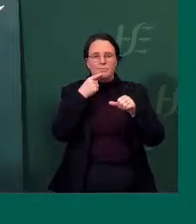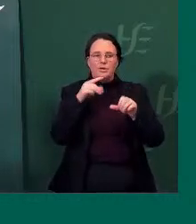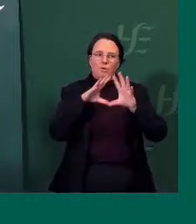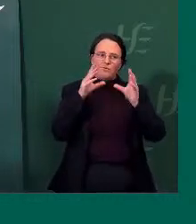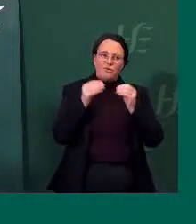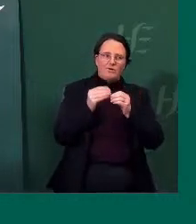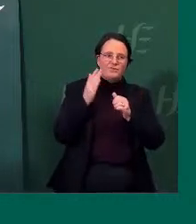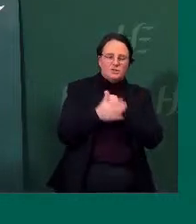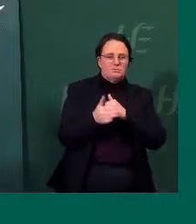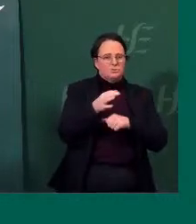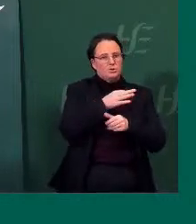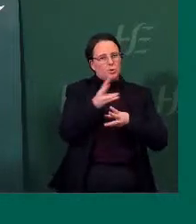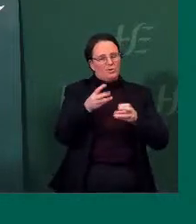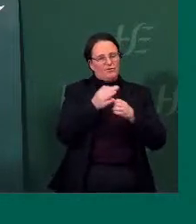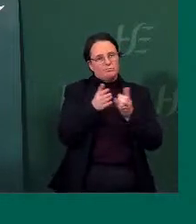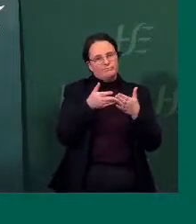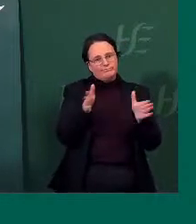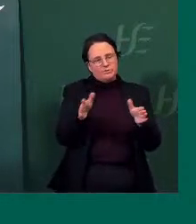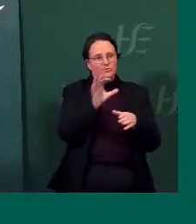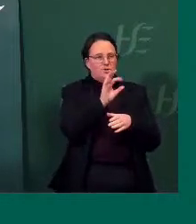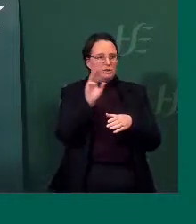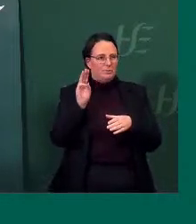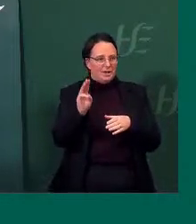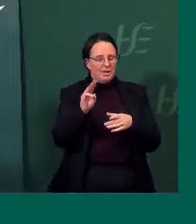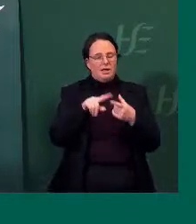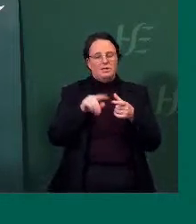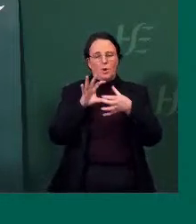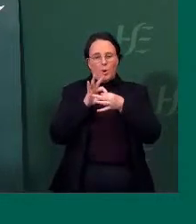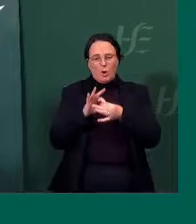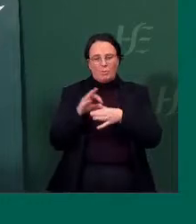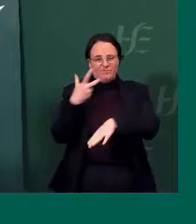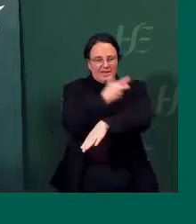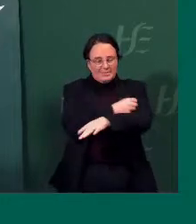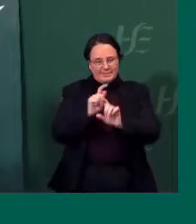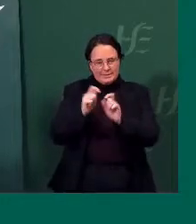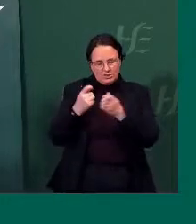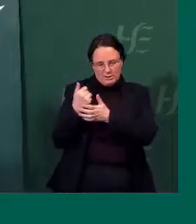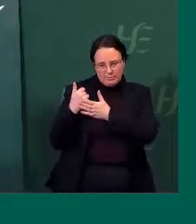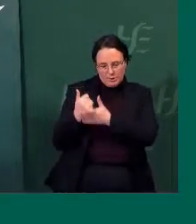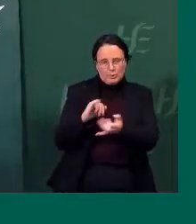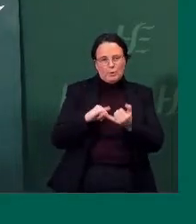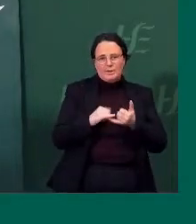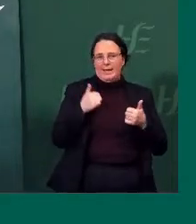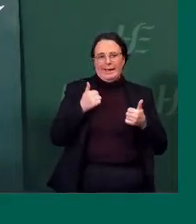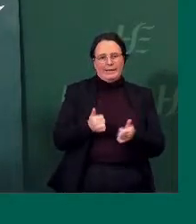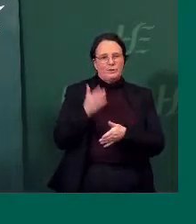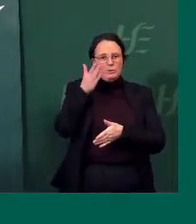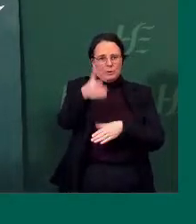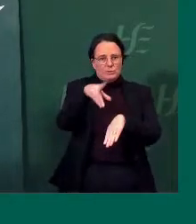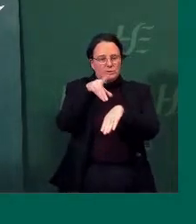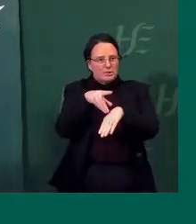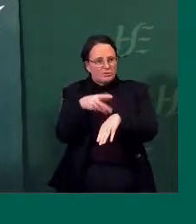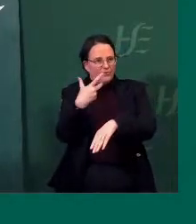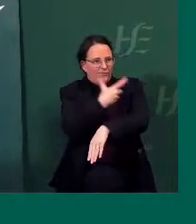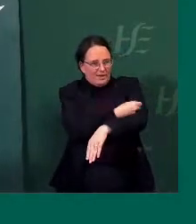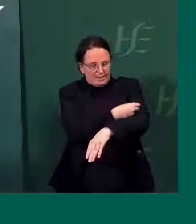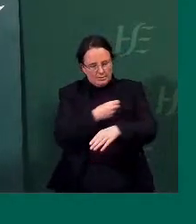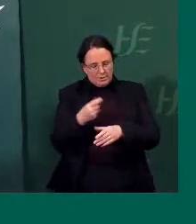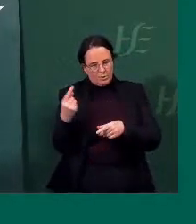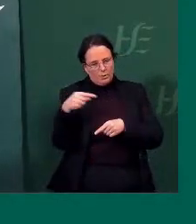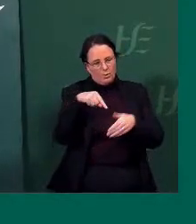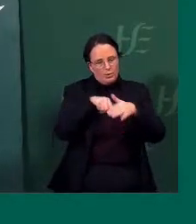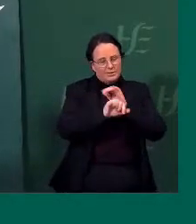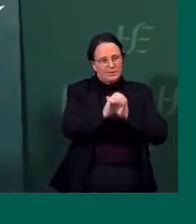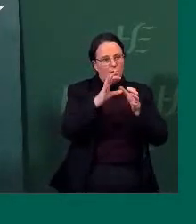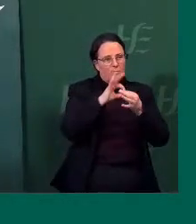in terms of the good work from general practice. And again, our home vaccination team supporting those people who can't go to their general practice to be vaccinated.